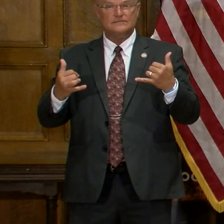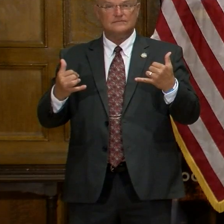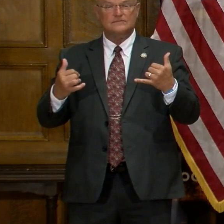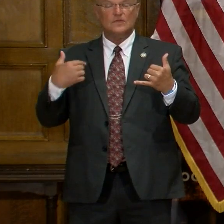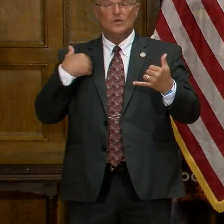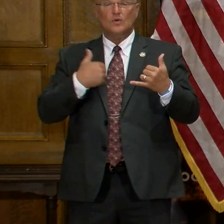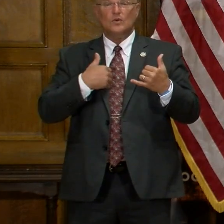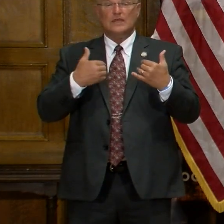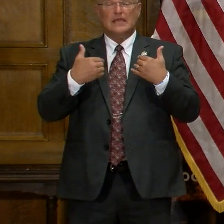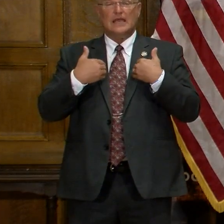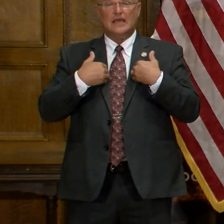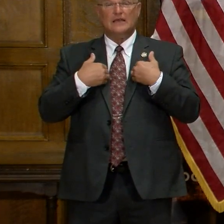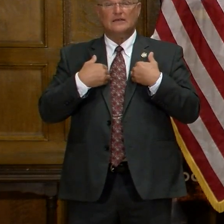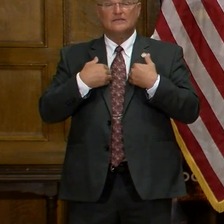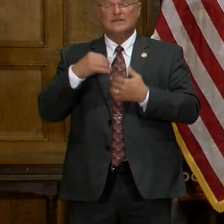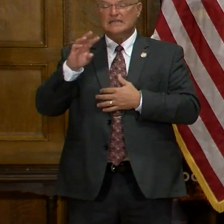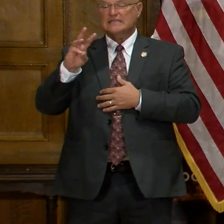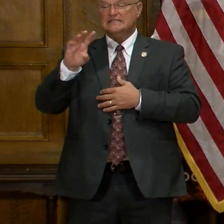we had